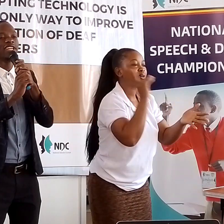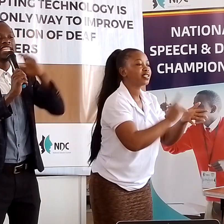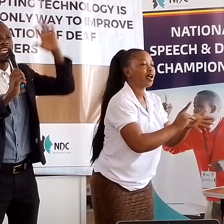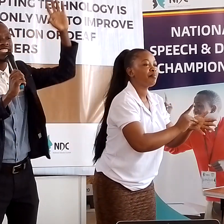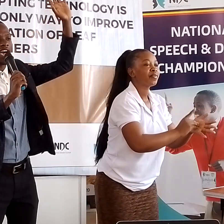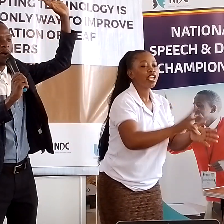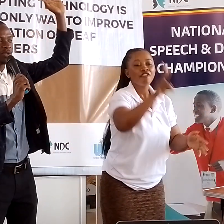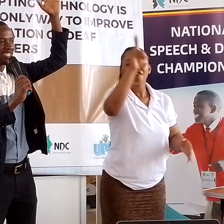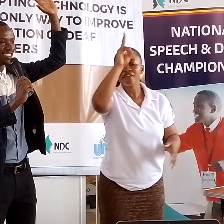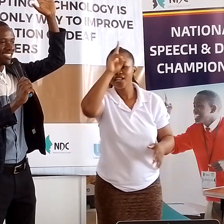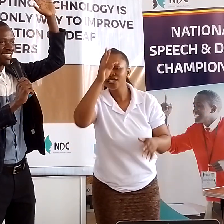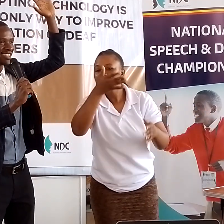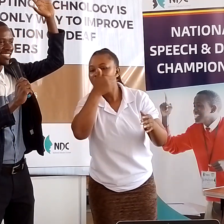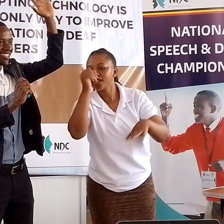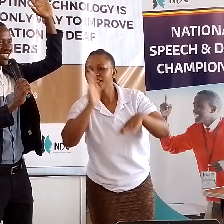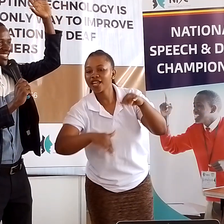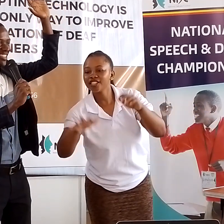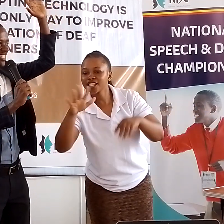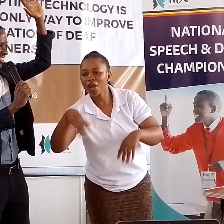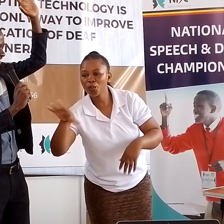A village and town.